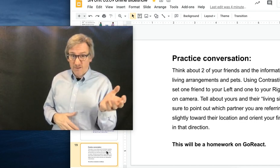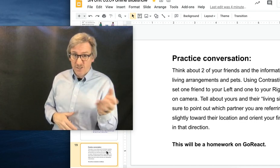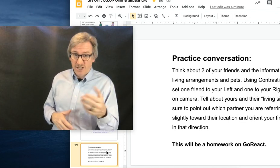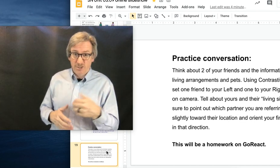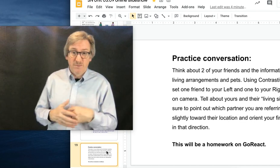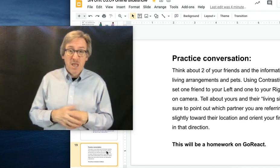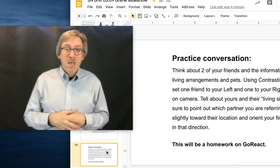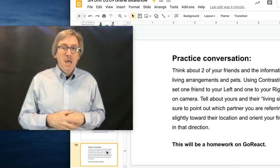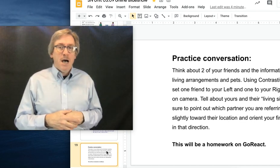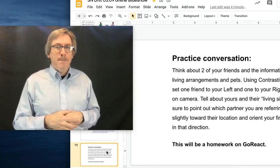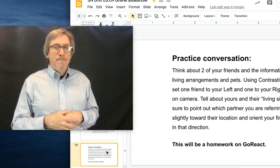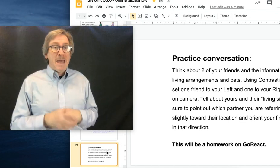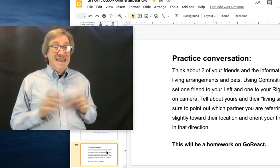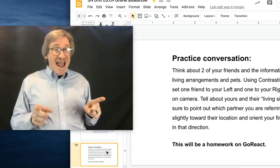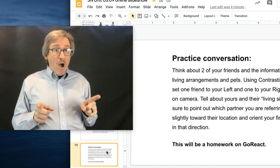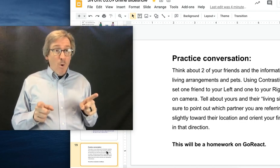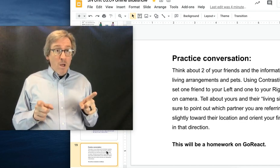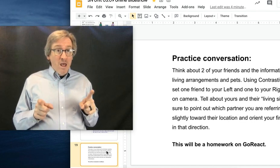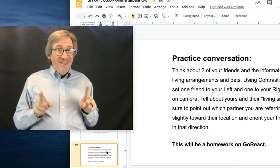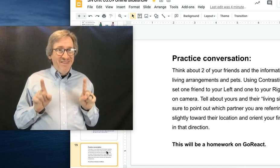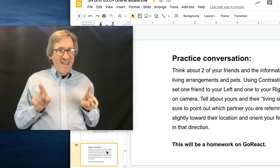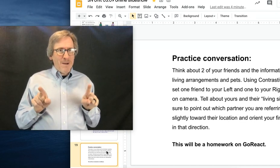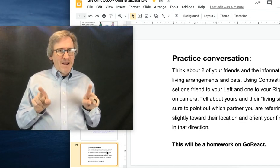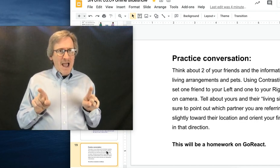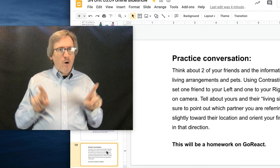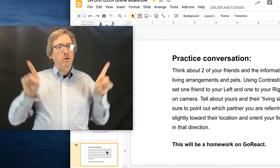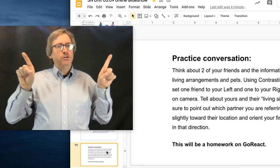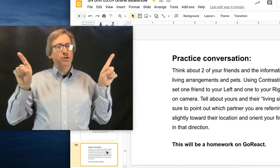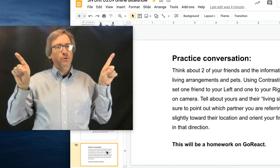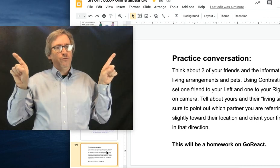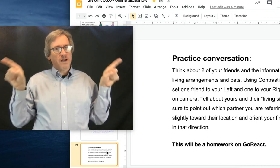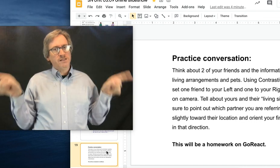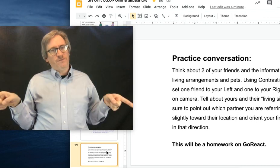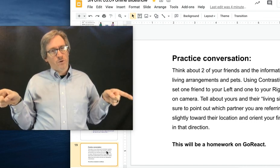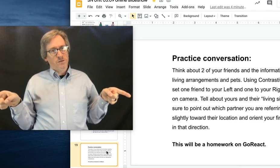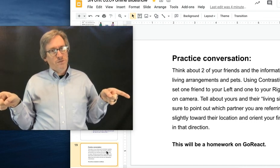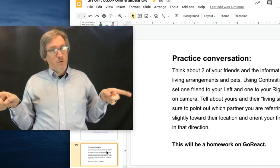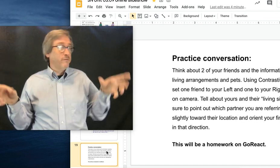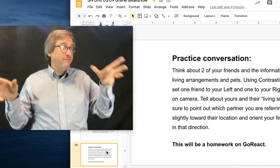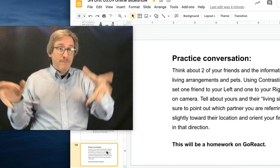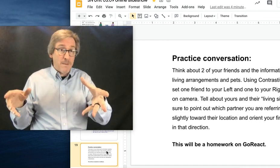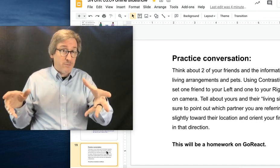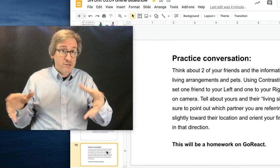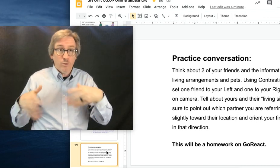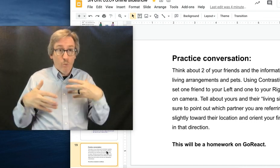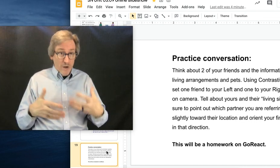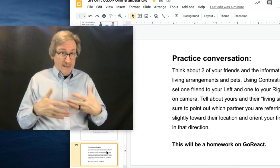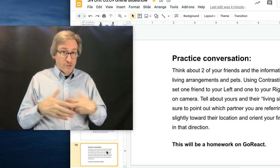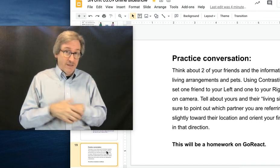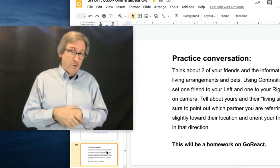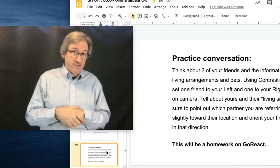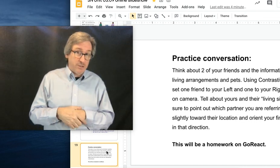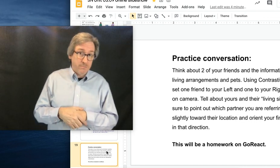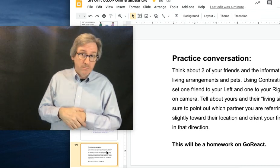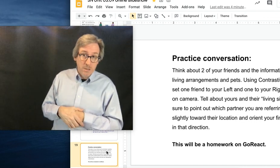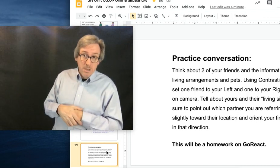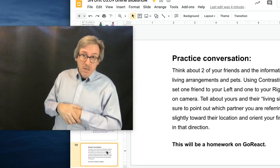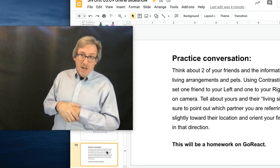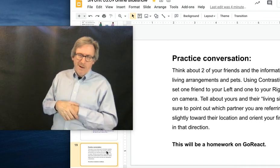out in conversation. Now, think about how 2 friends of yours or family members would answer that